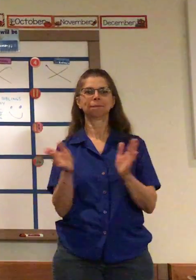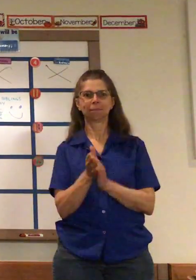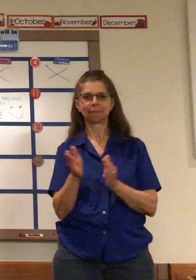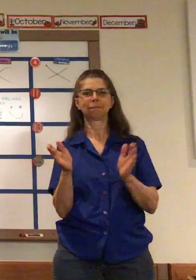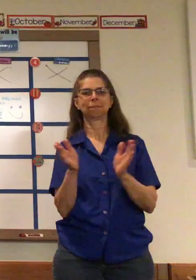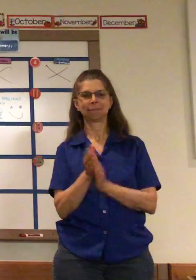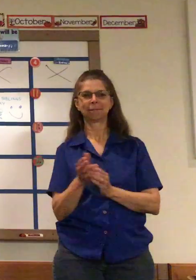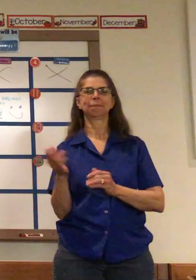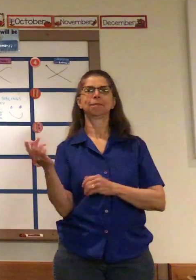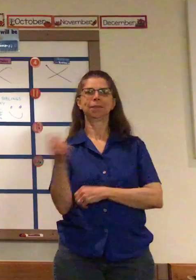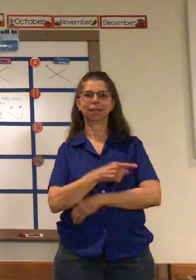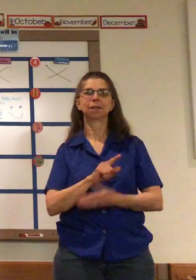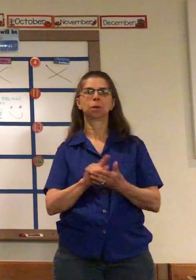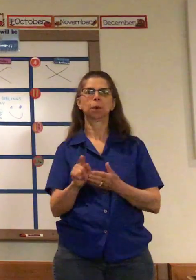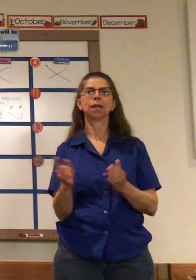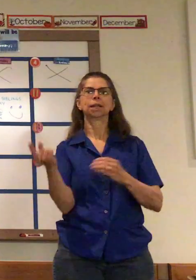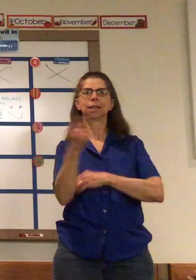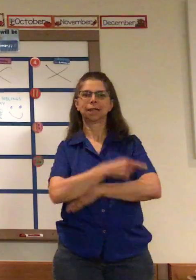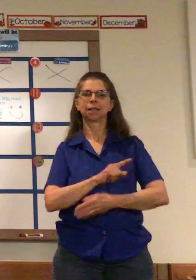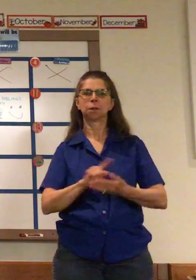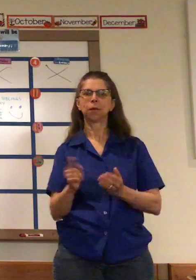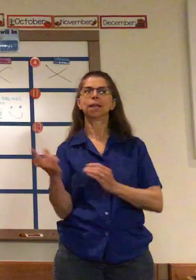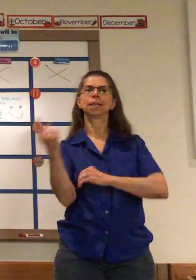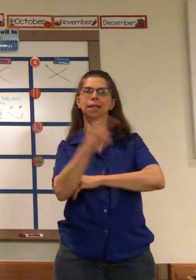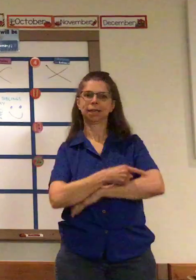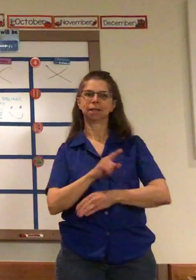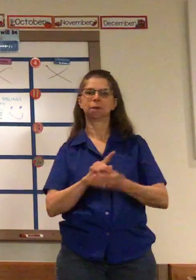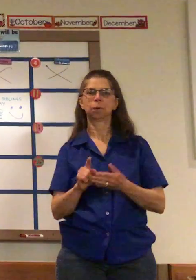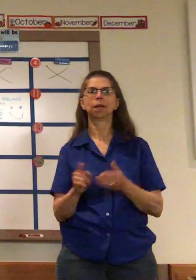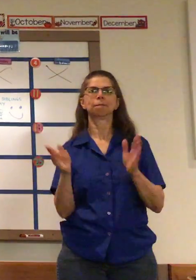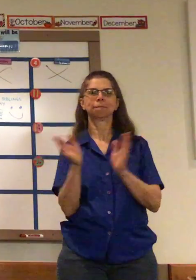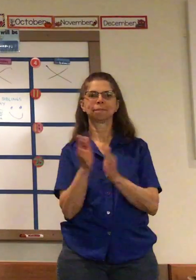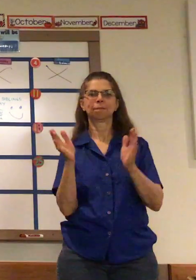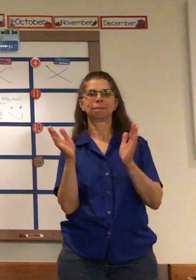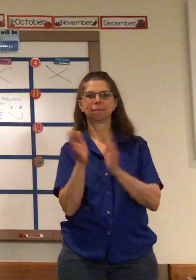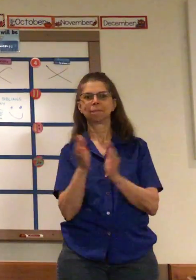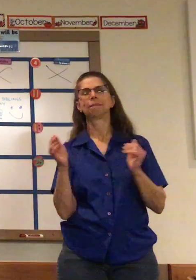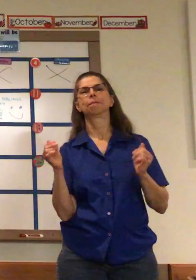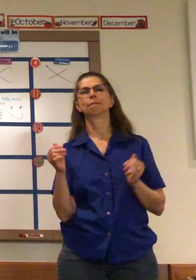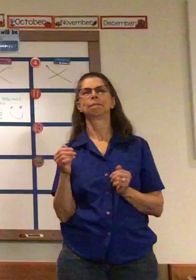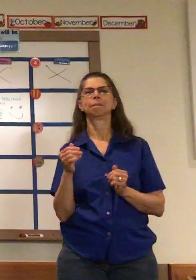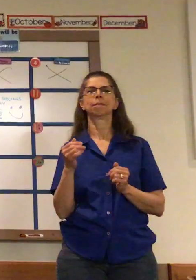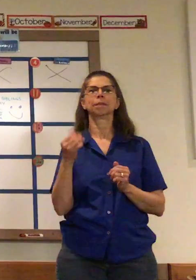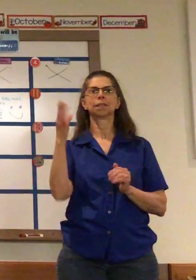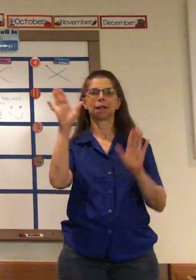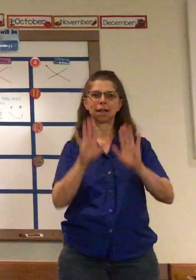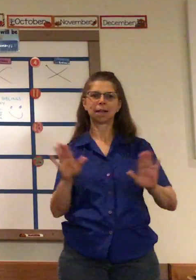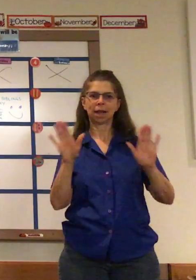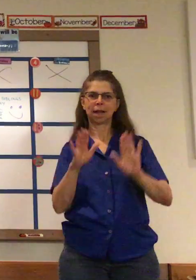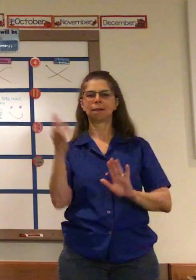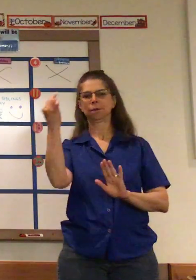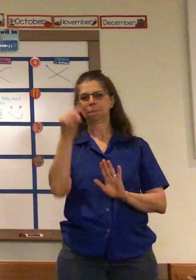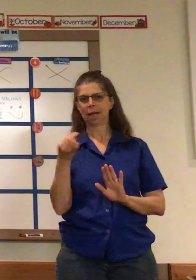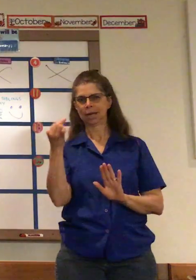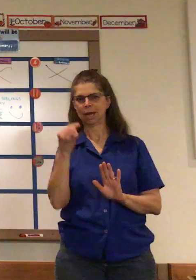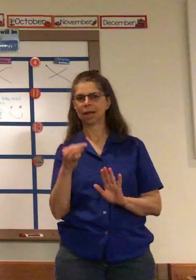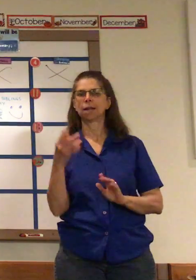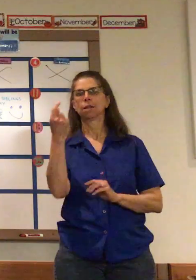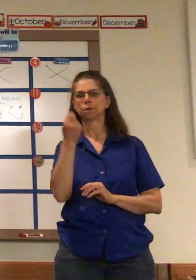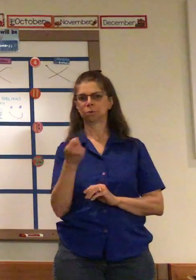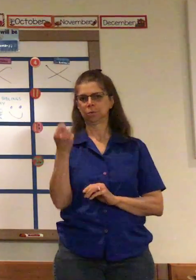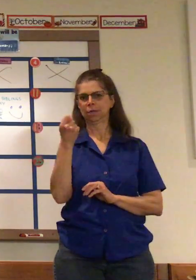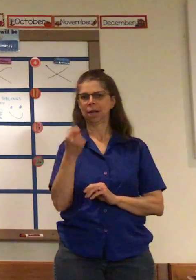week, days of the week, days of the week, days of the week. There's Sunday and there's